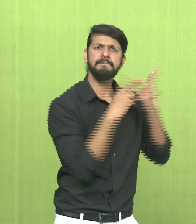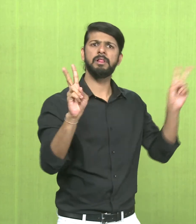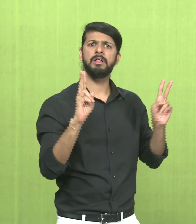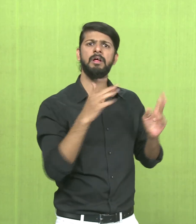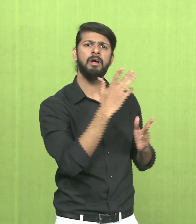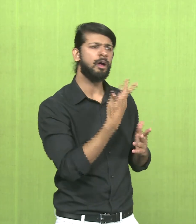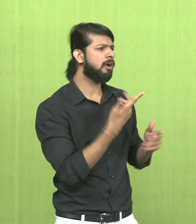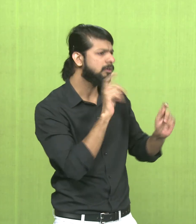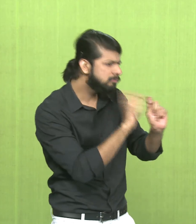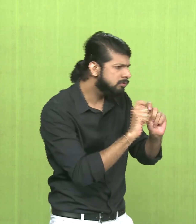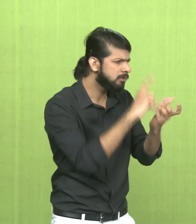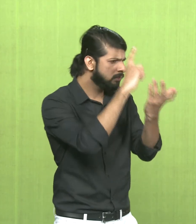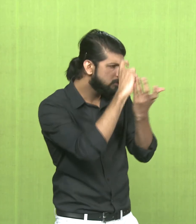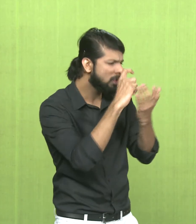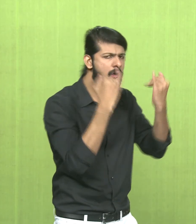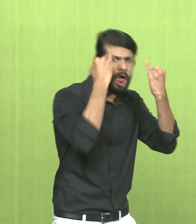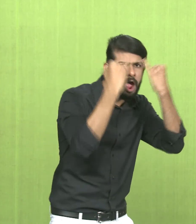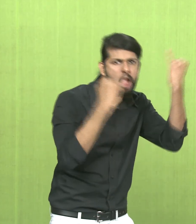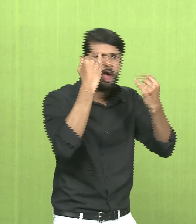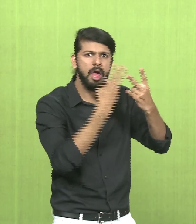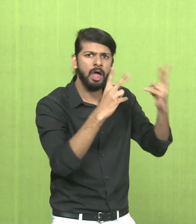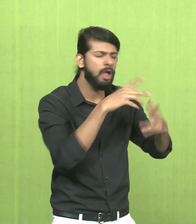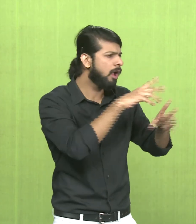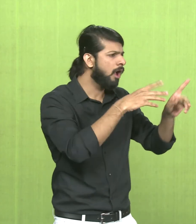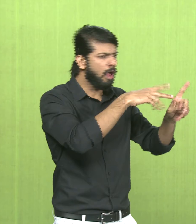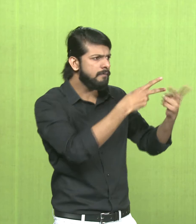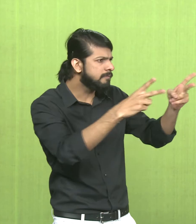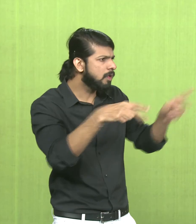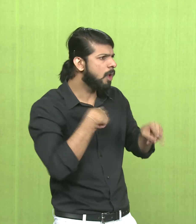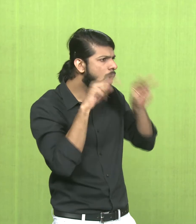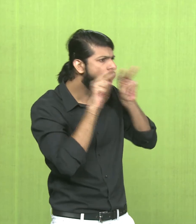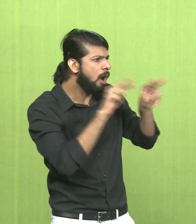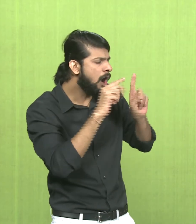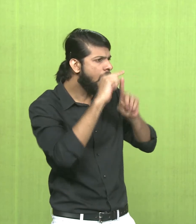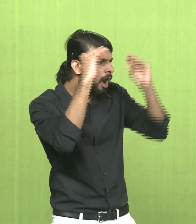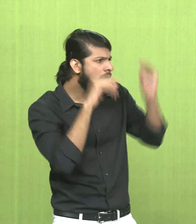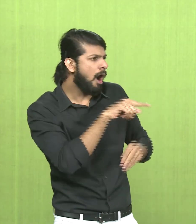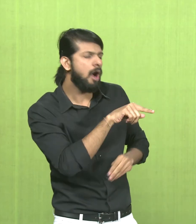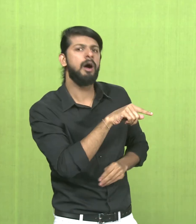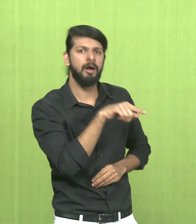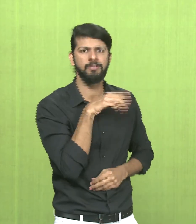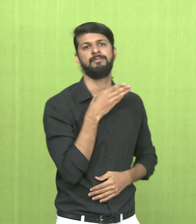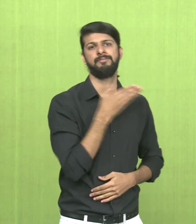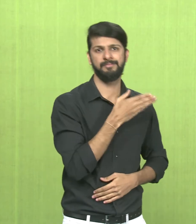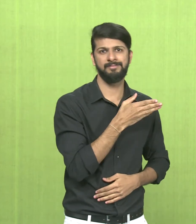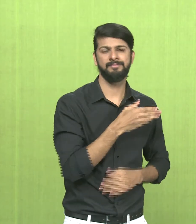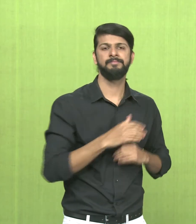She had various hobbies and a very different kind of lifestyle which inspired Pablo Picasso.